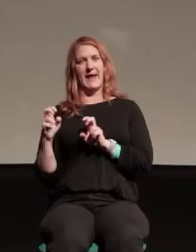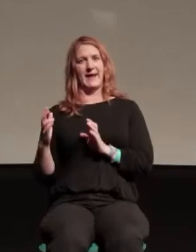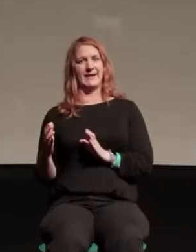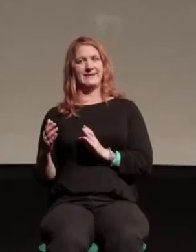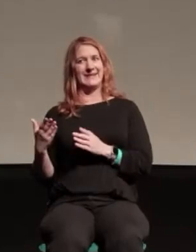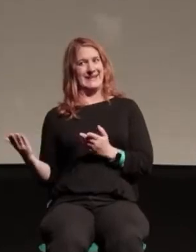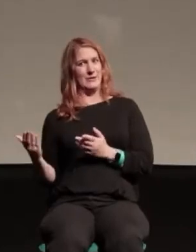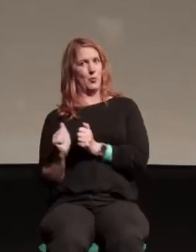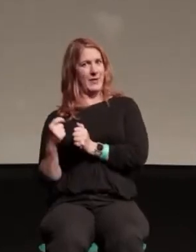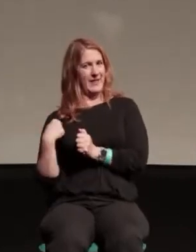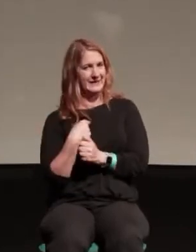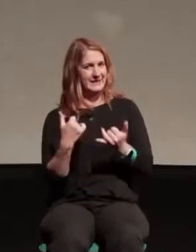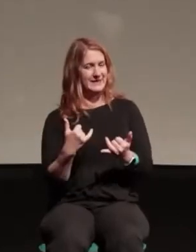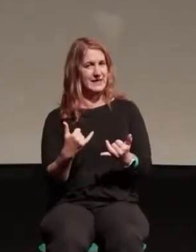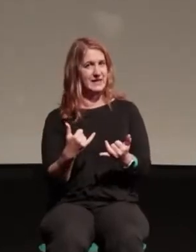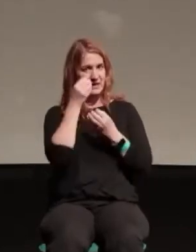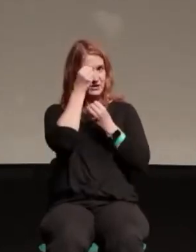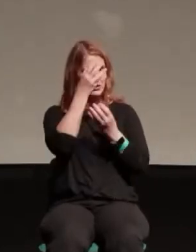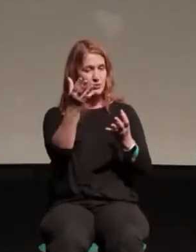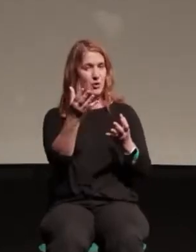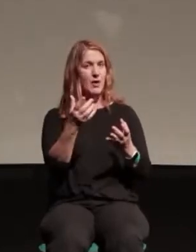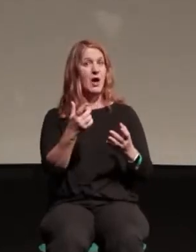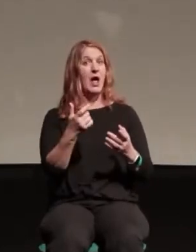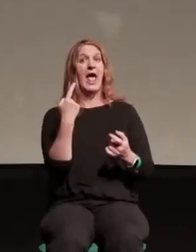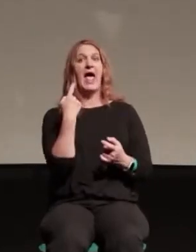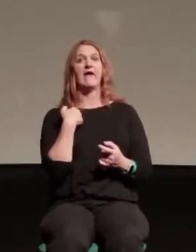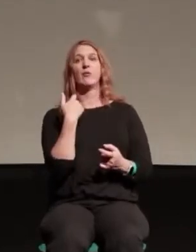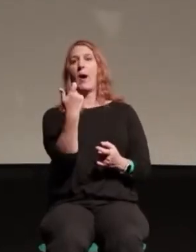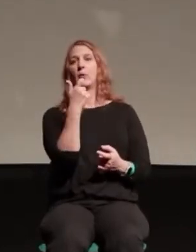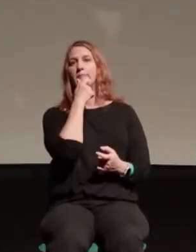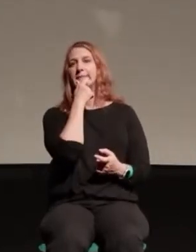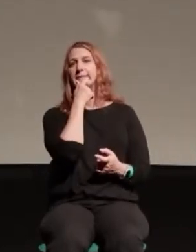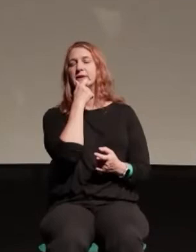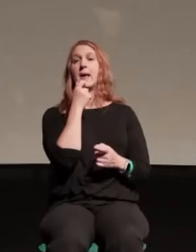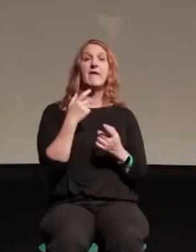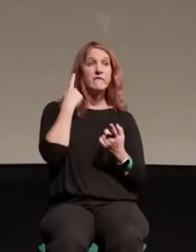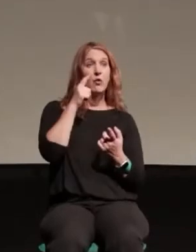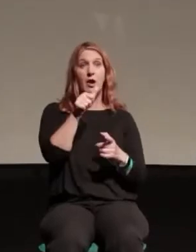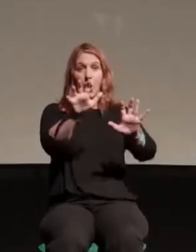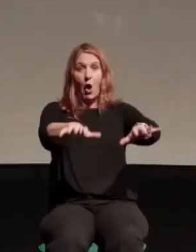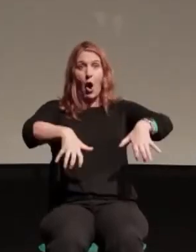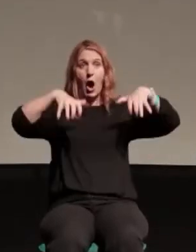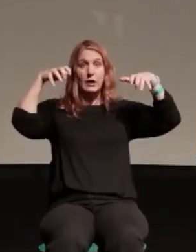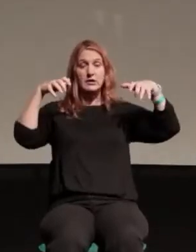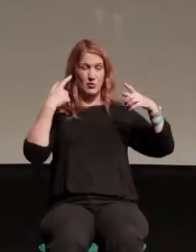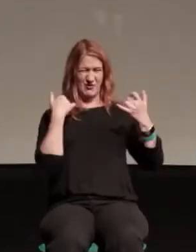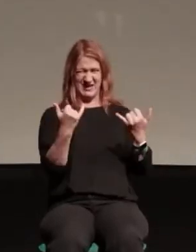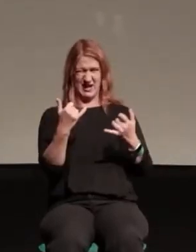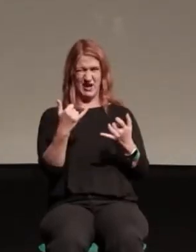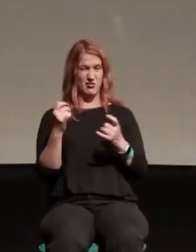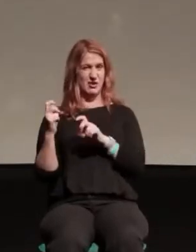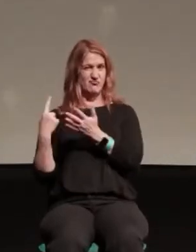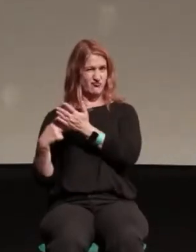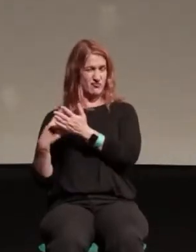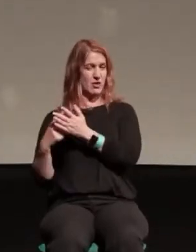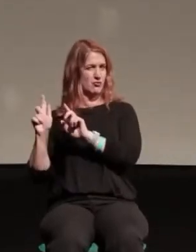us today, we actually only have one microphone for the question and answer portion. So as we're wrapping up the discussion part